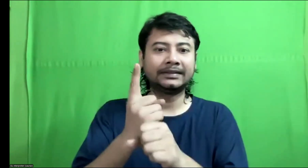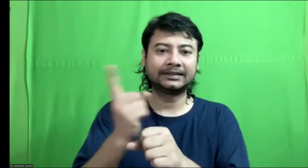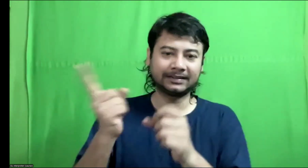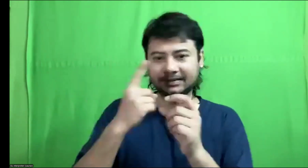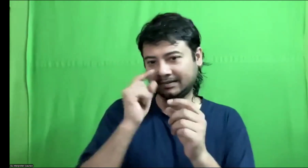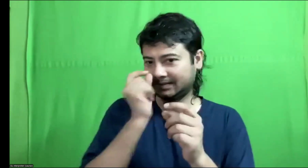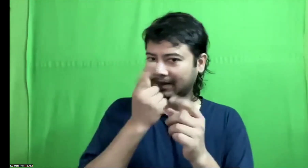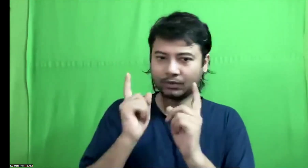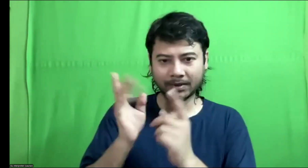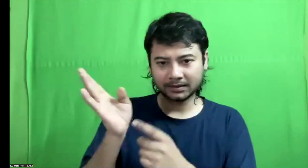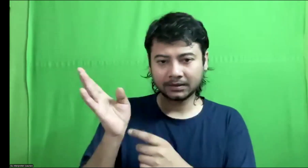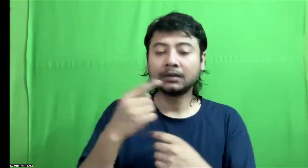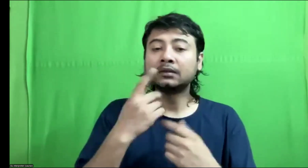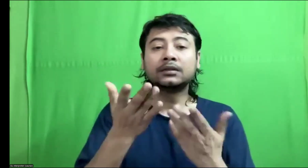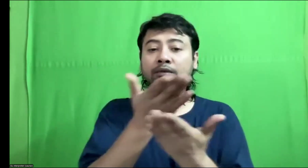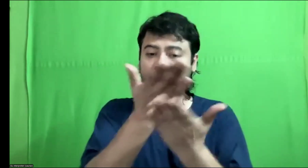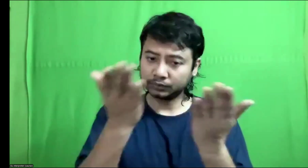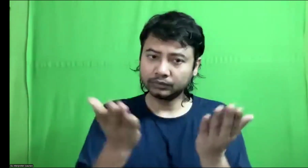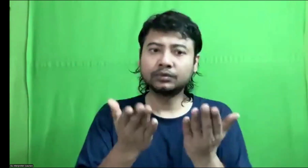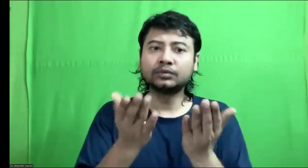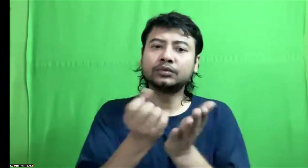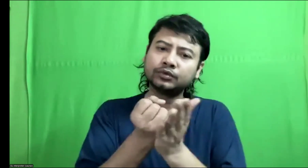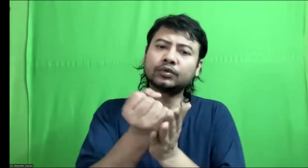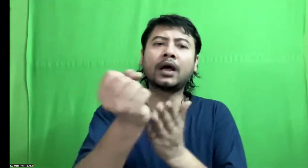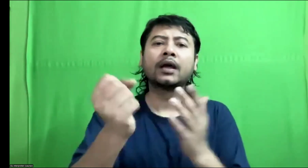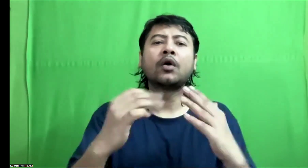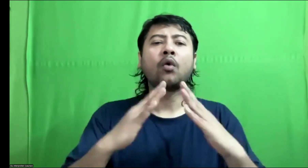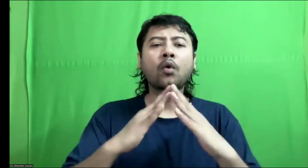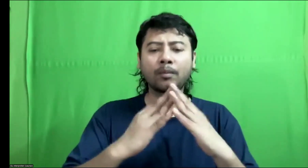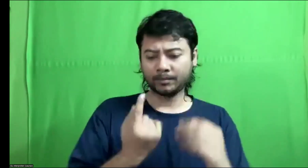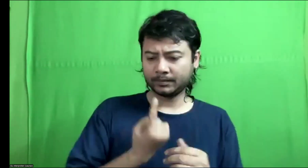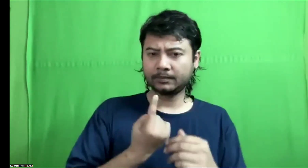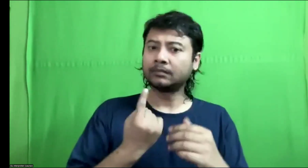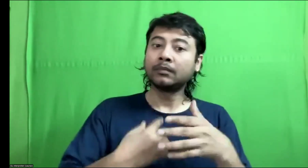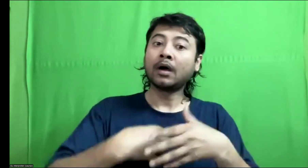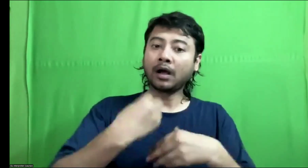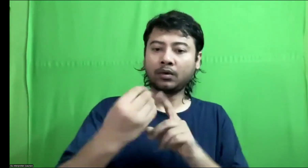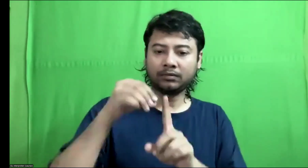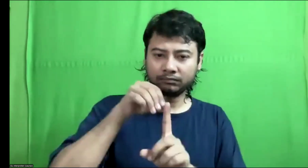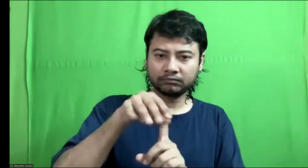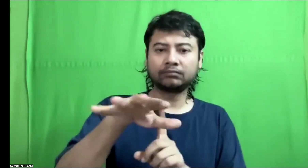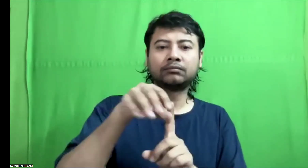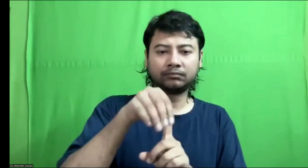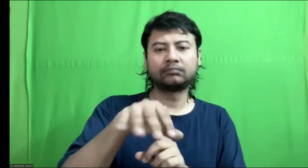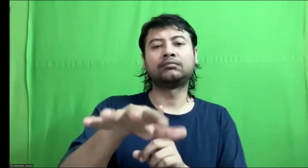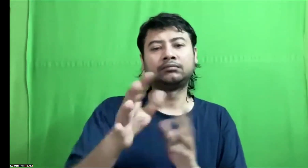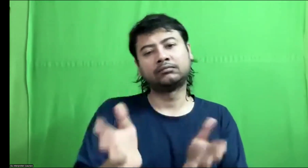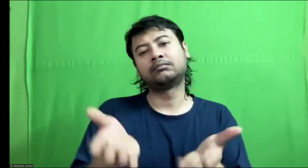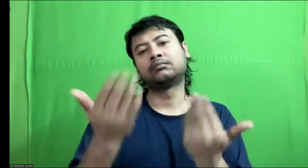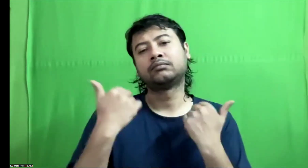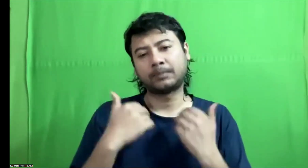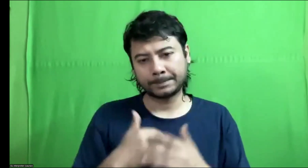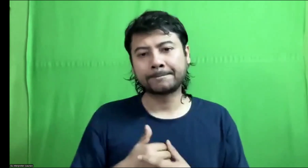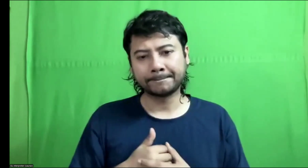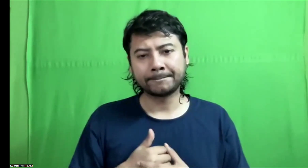own home. So now, how to do it? So there are a lot of options. Number one, you have your